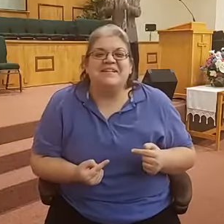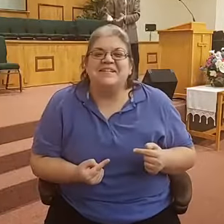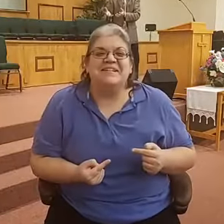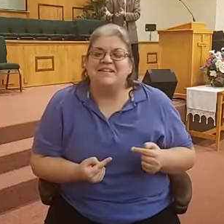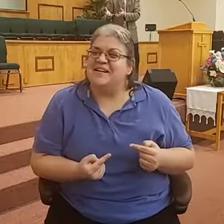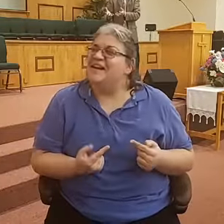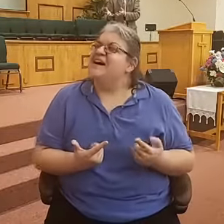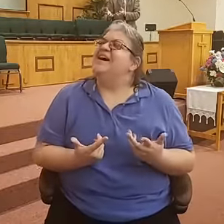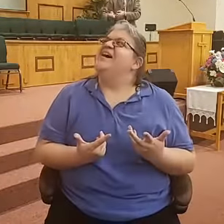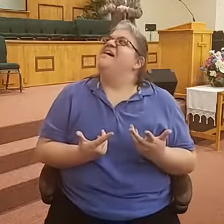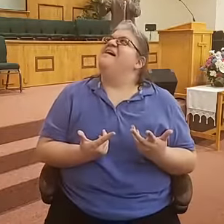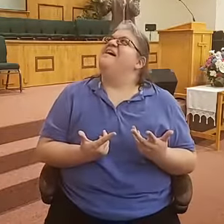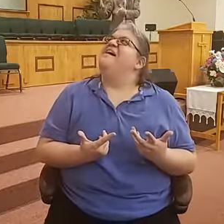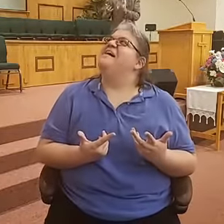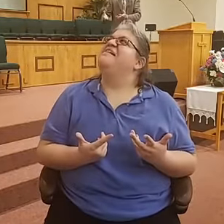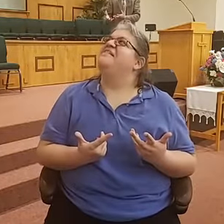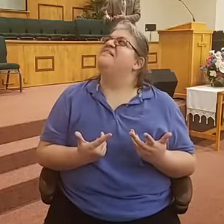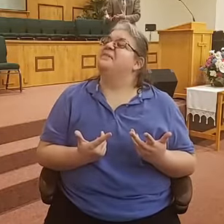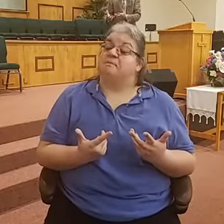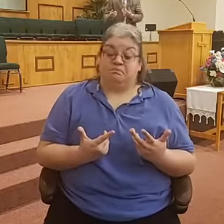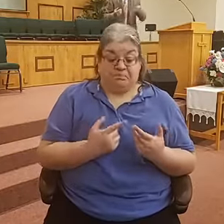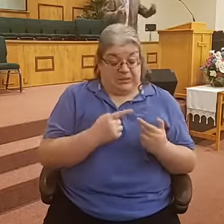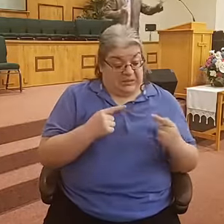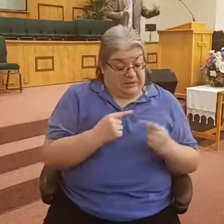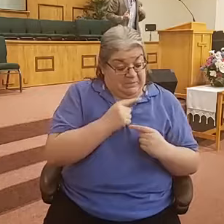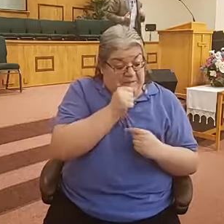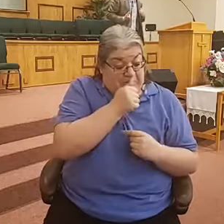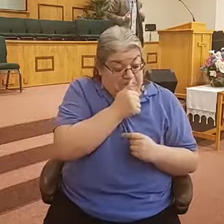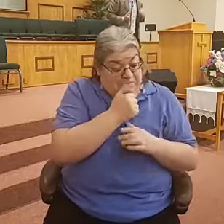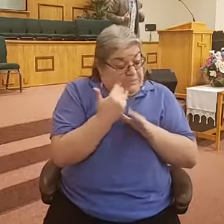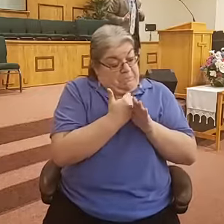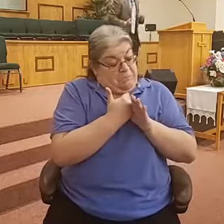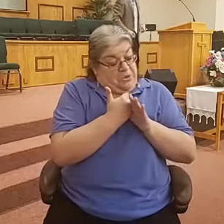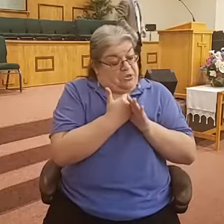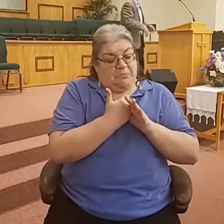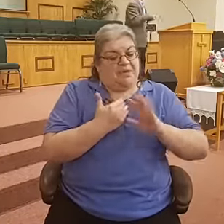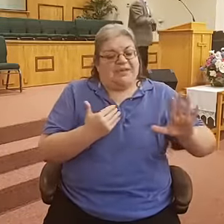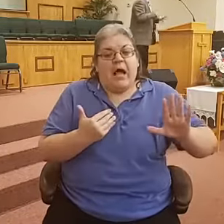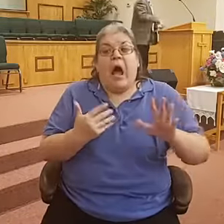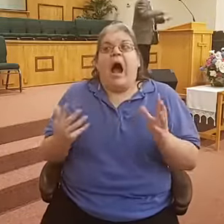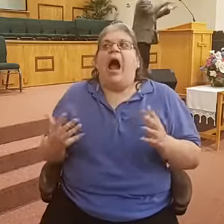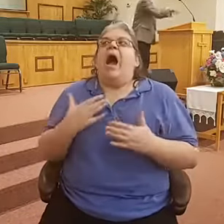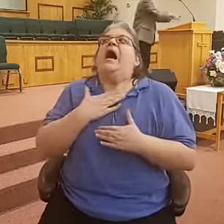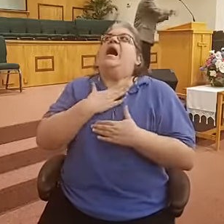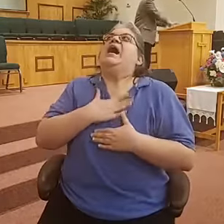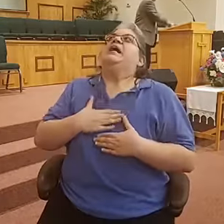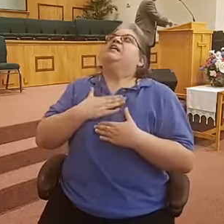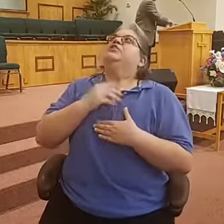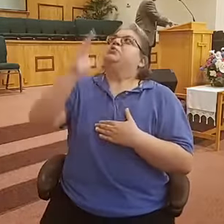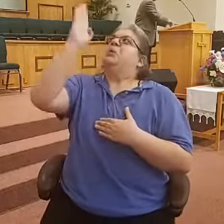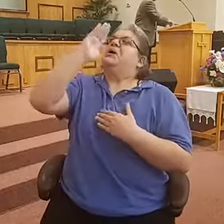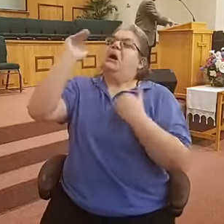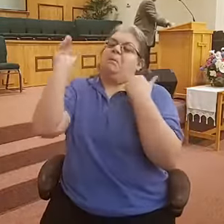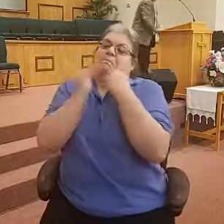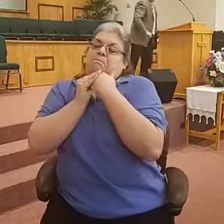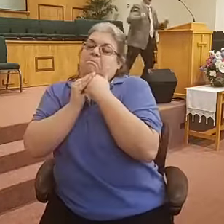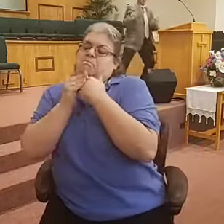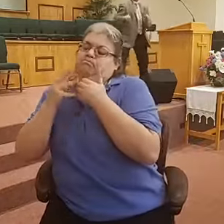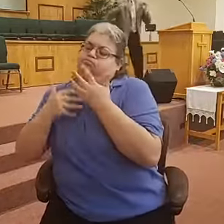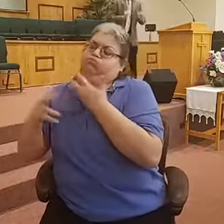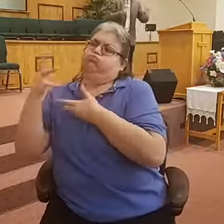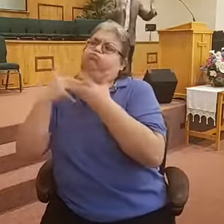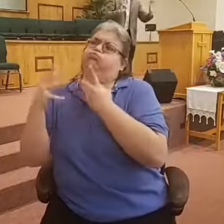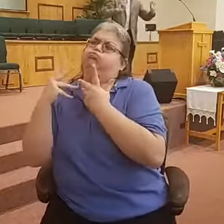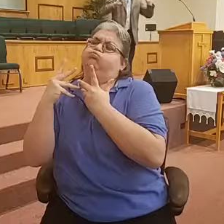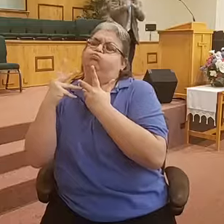God's company to a greater degree with the thorn than I did without the thorn. I